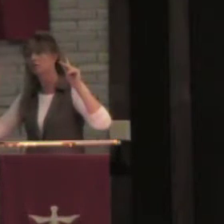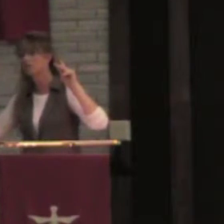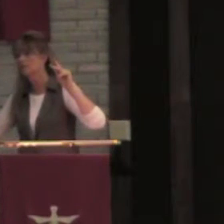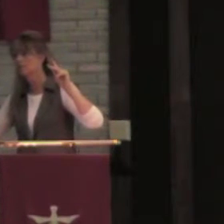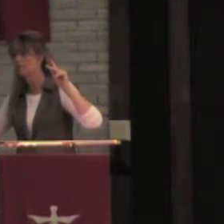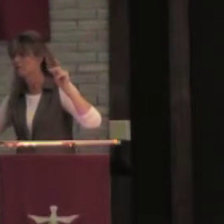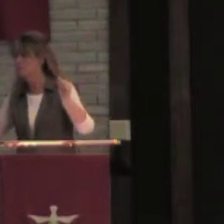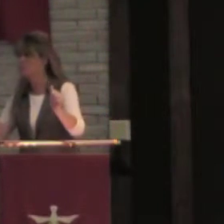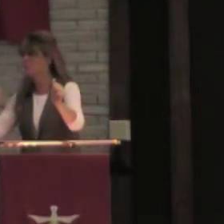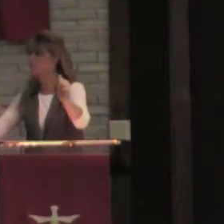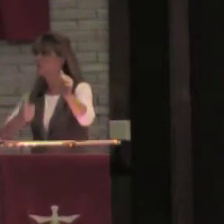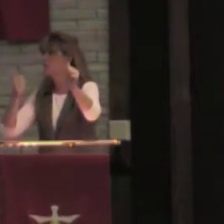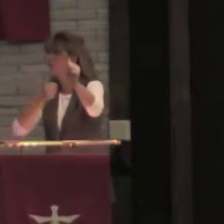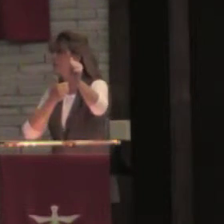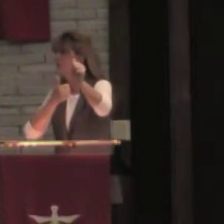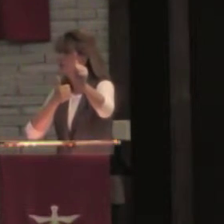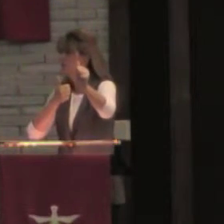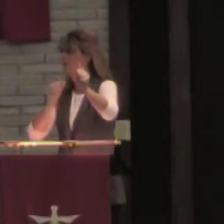then I have permission to pursue it.